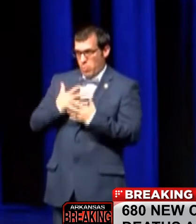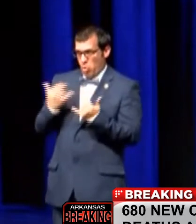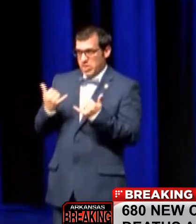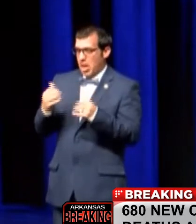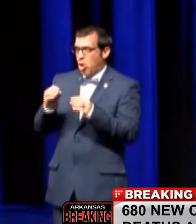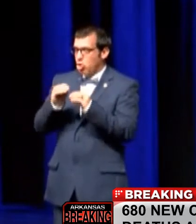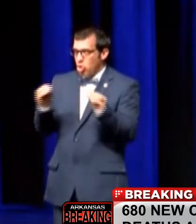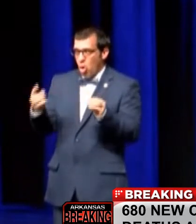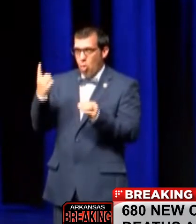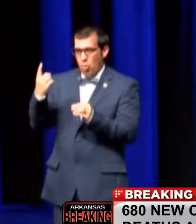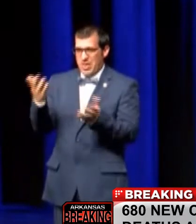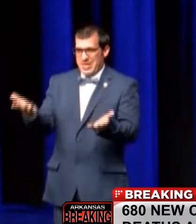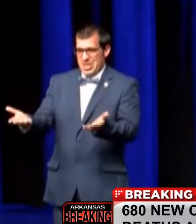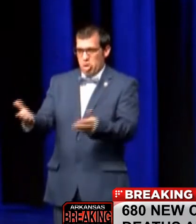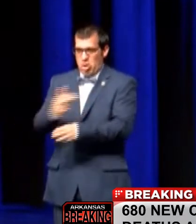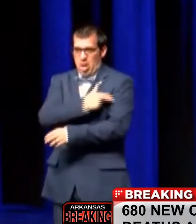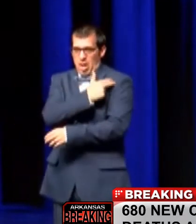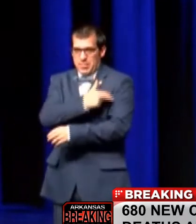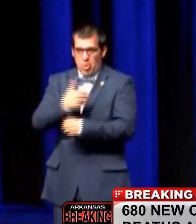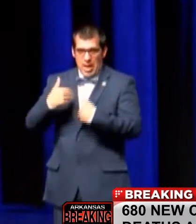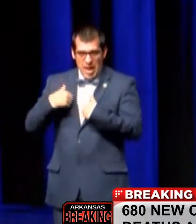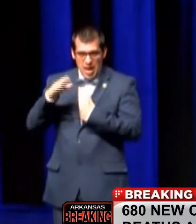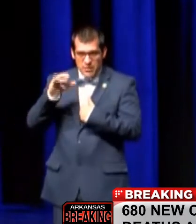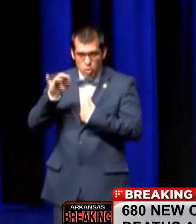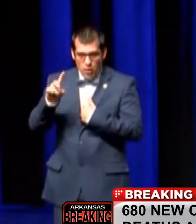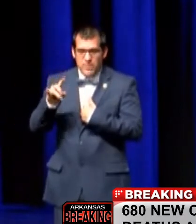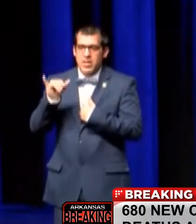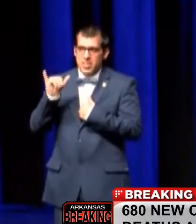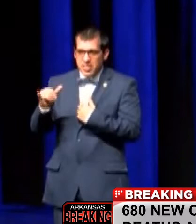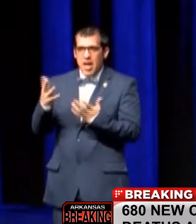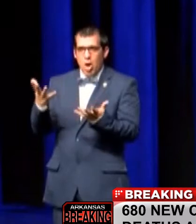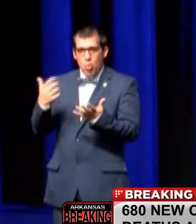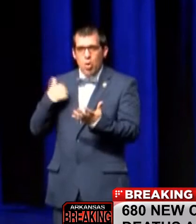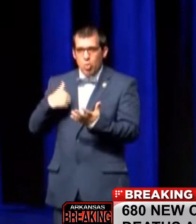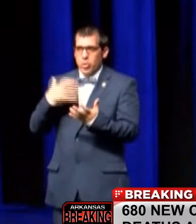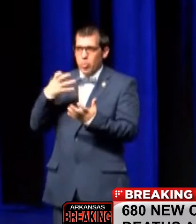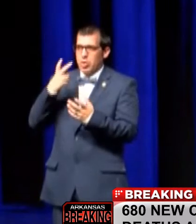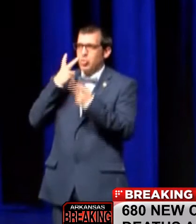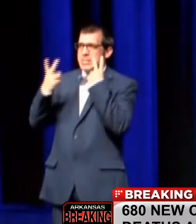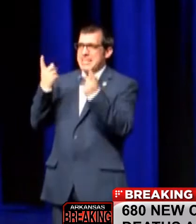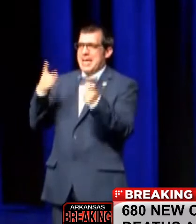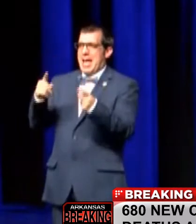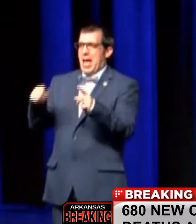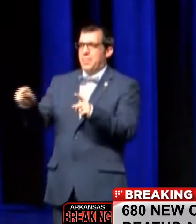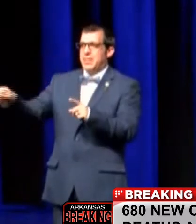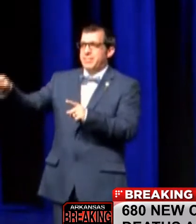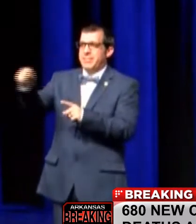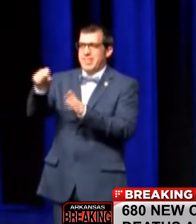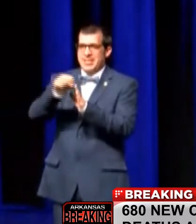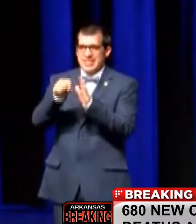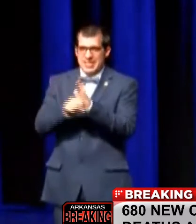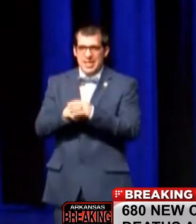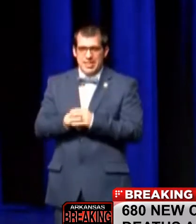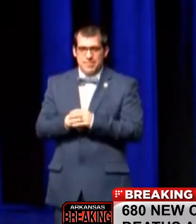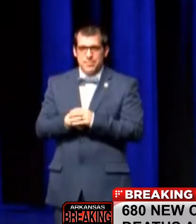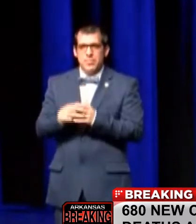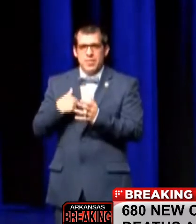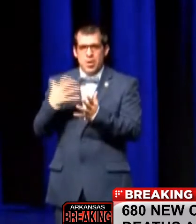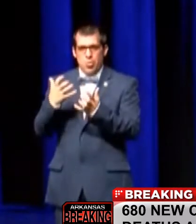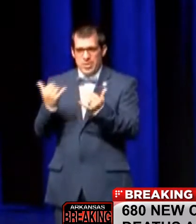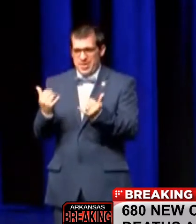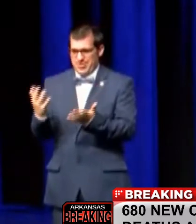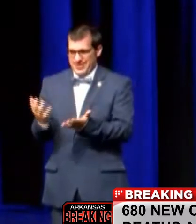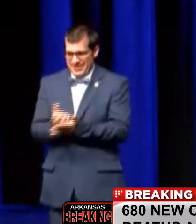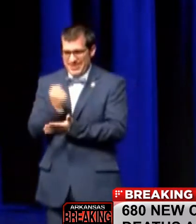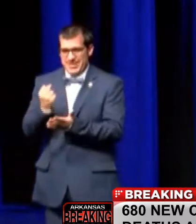no persons admitted to the hospital, and that is what we would like to see all around the state. So I would like to take this